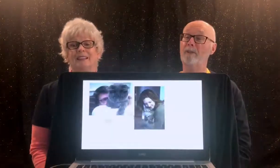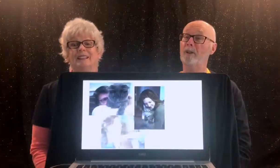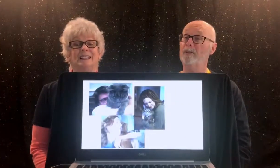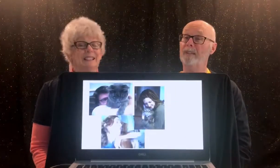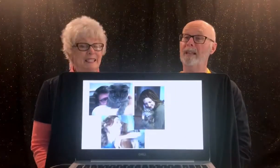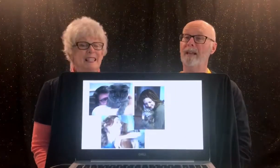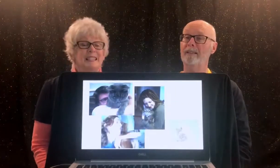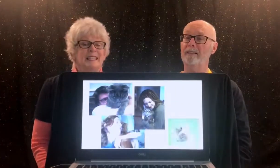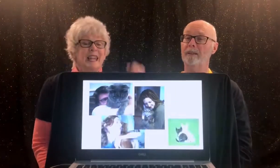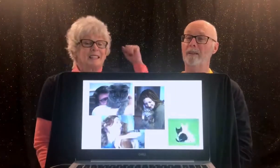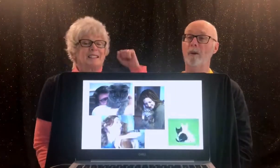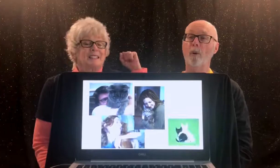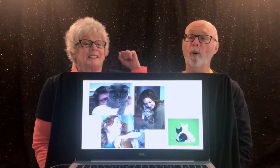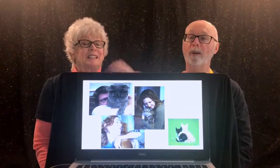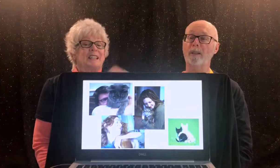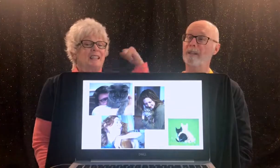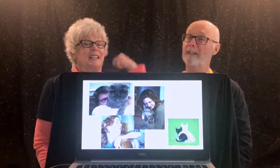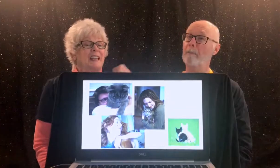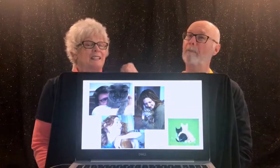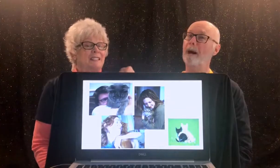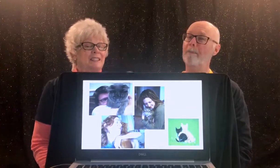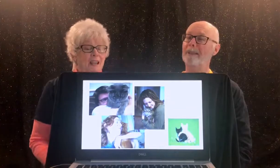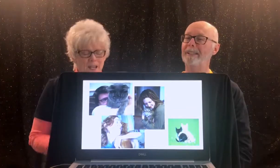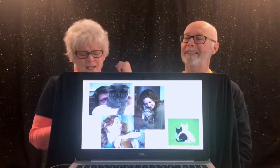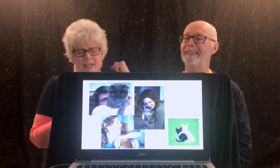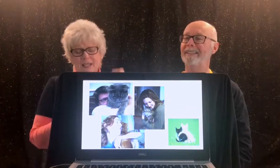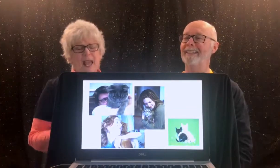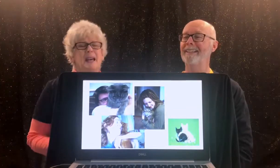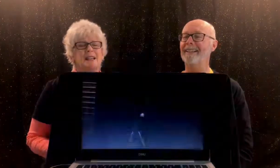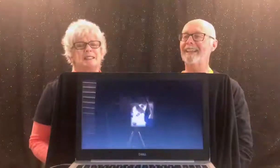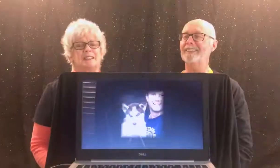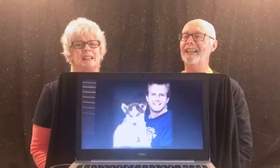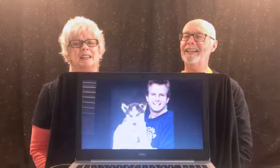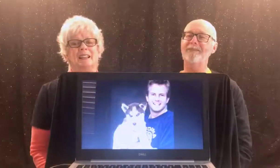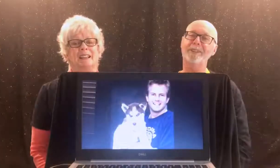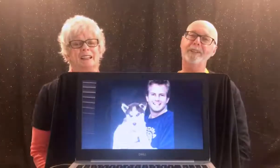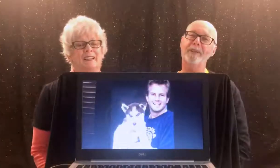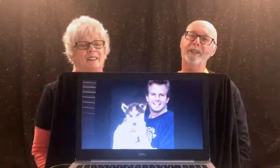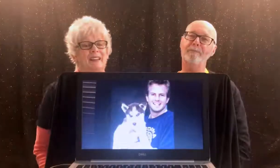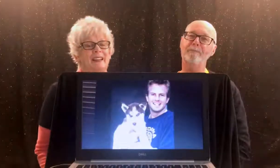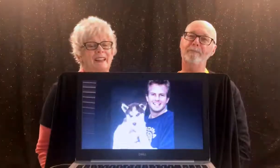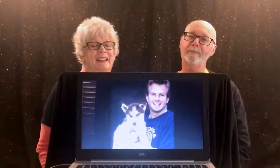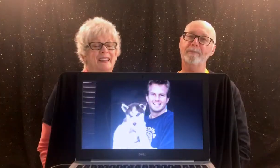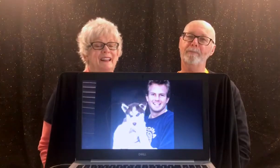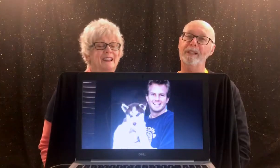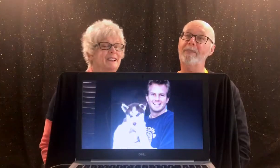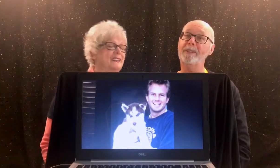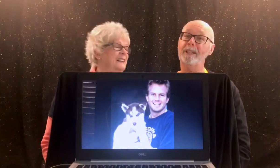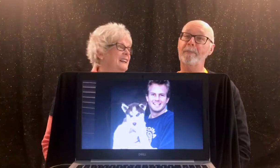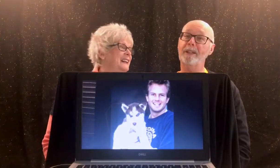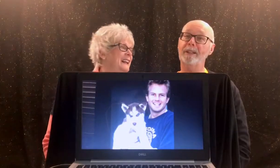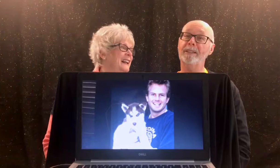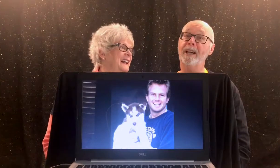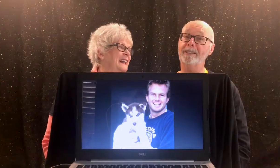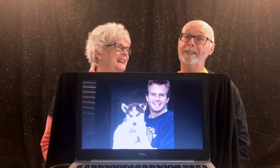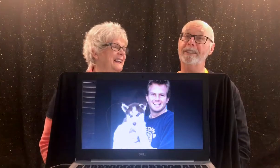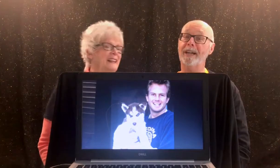furry feline. Yes! Or cuddling a puppy. Yes! Like Jay loved to do with his beloved Siberian Husky